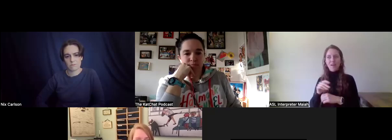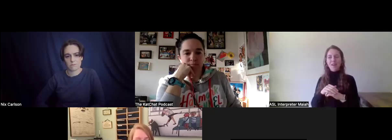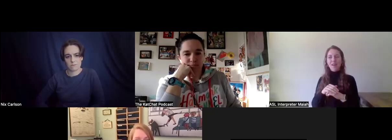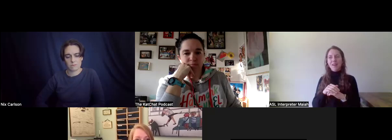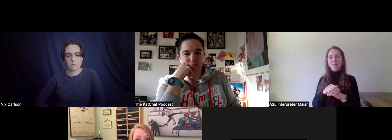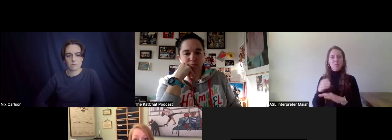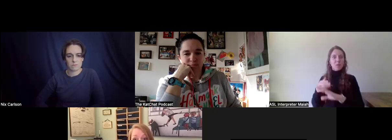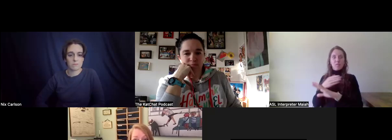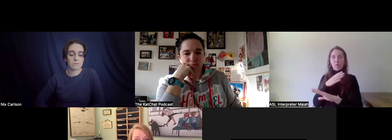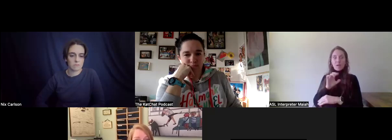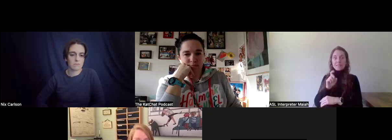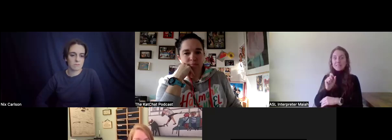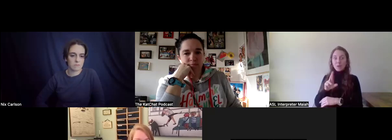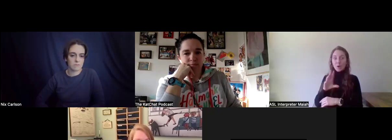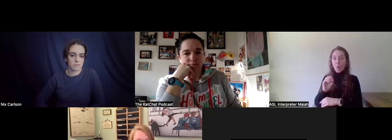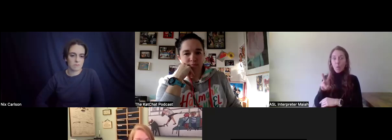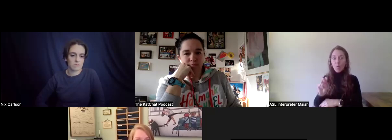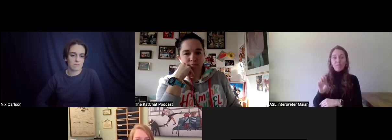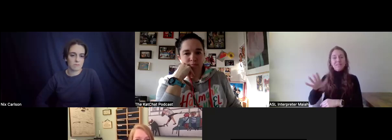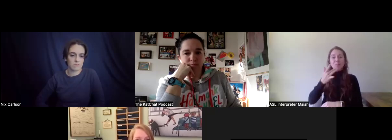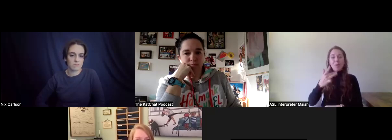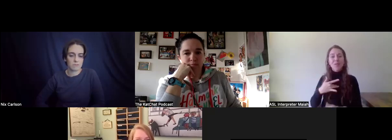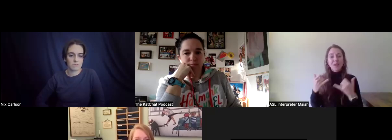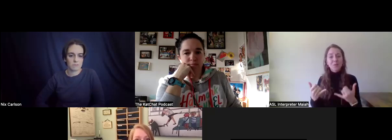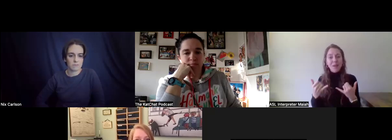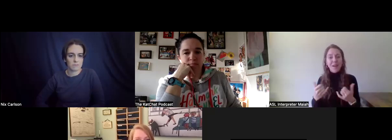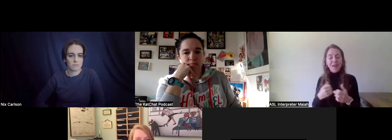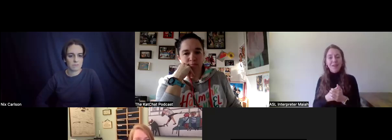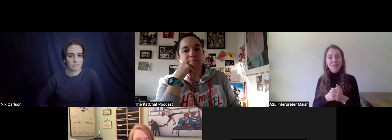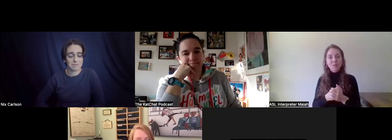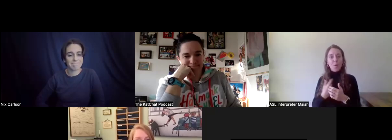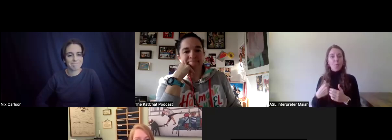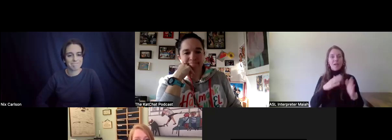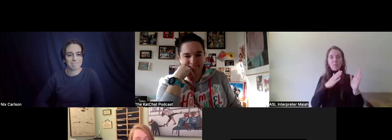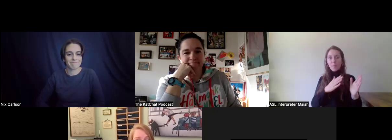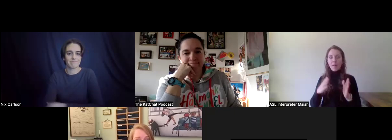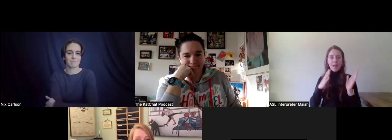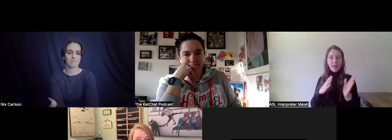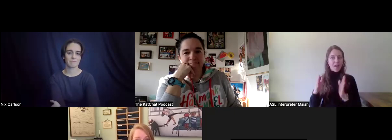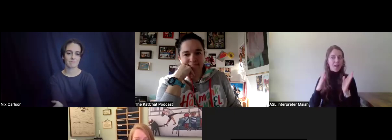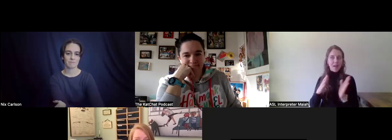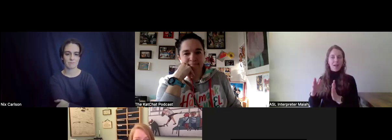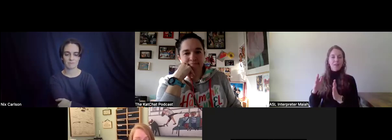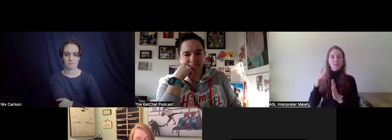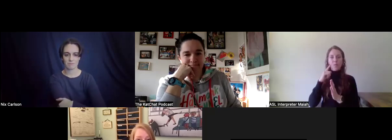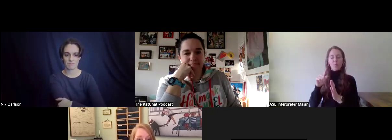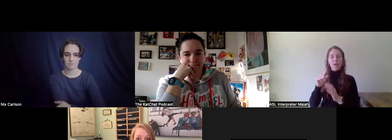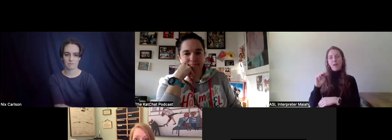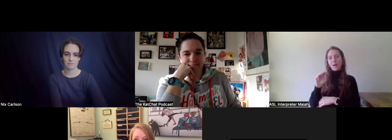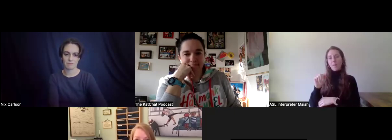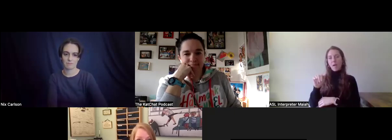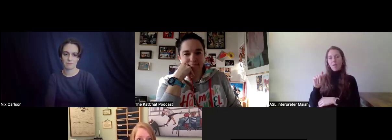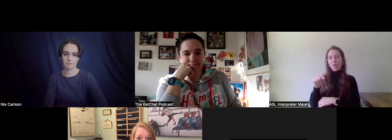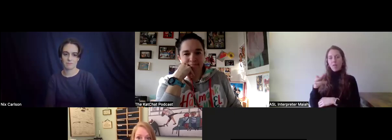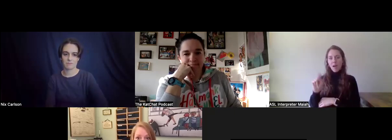human being. It's his birthday today, so we've planned for a very long time to have a marathon on air,